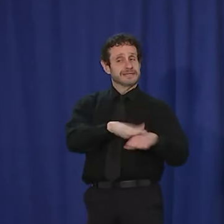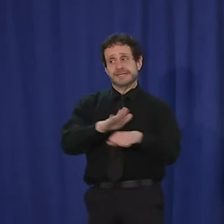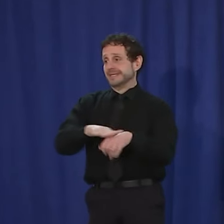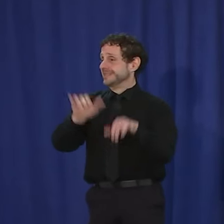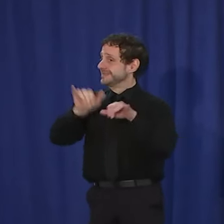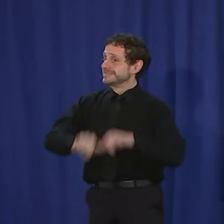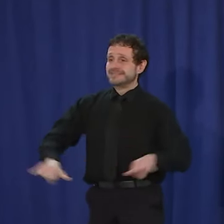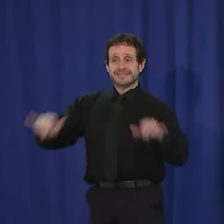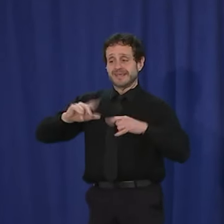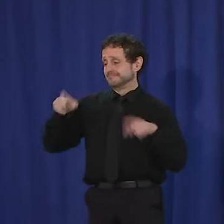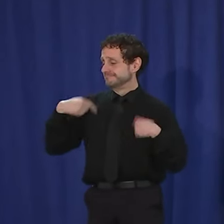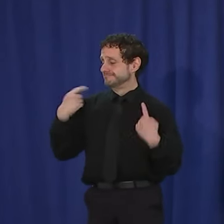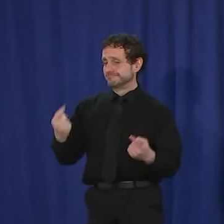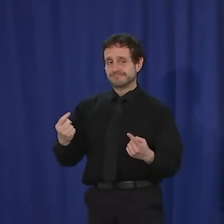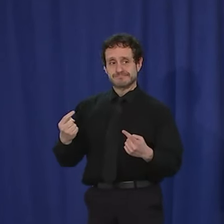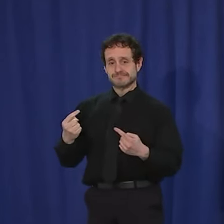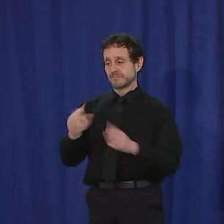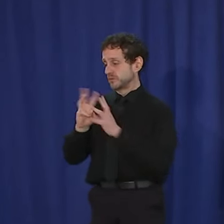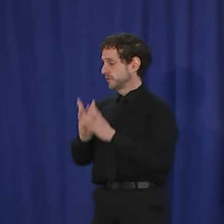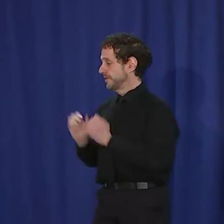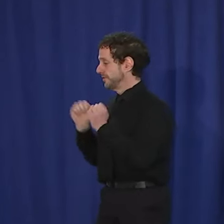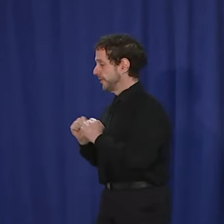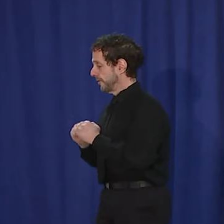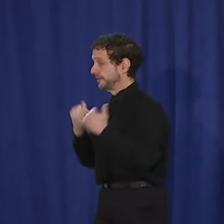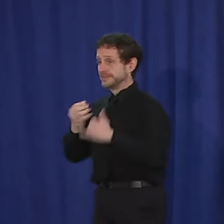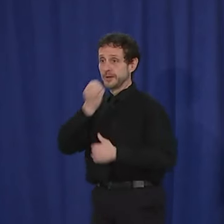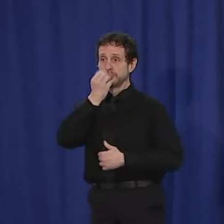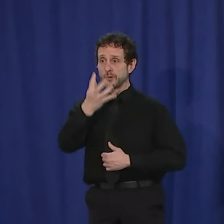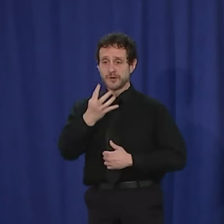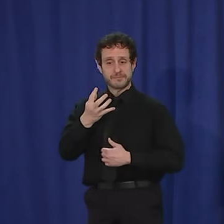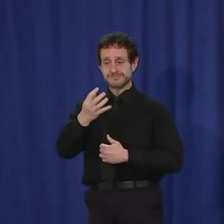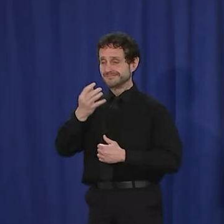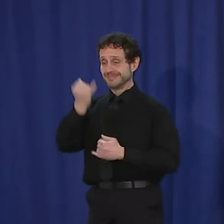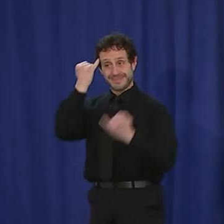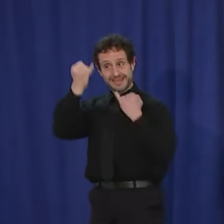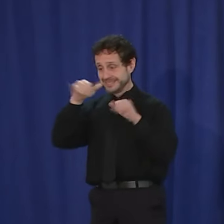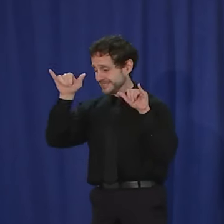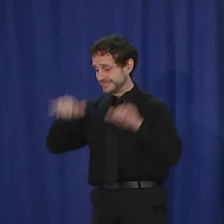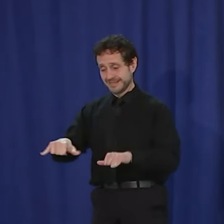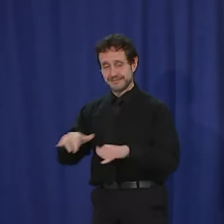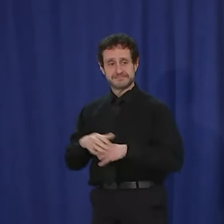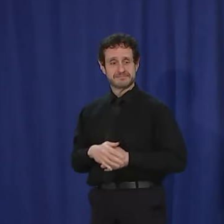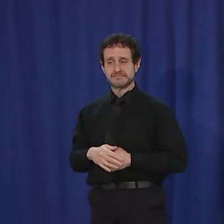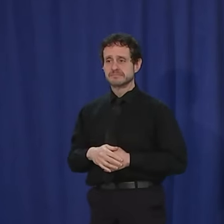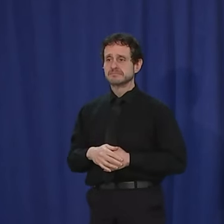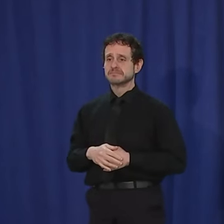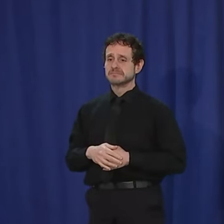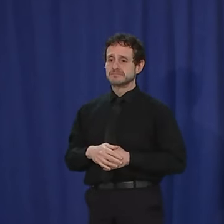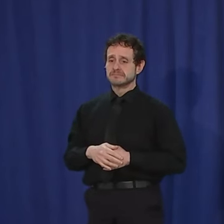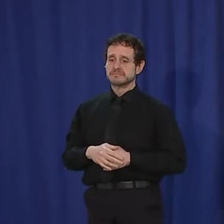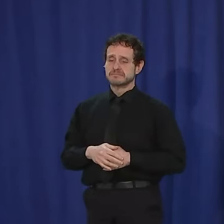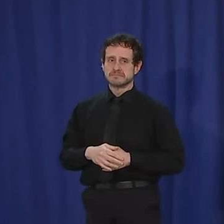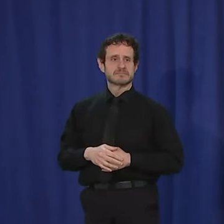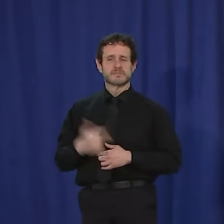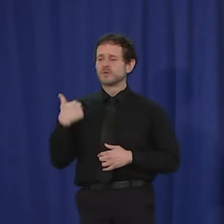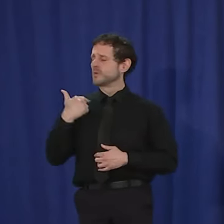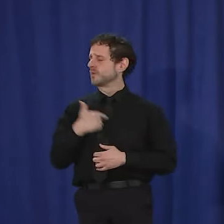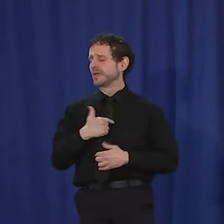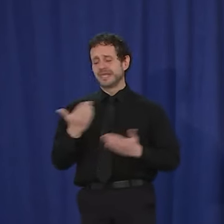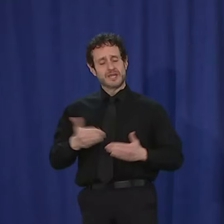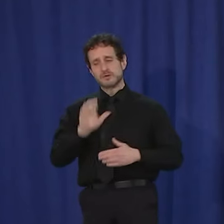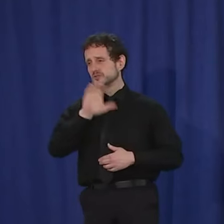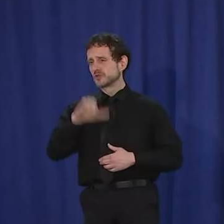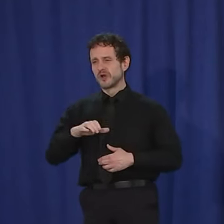the weather was much colder back in mid-March. Look, this is a moment that we live for in Chicago. We weather the